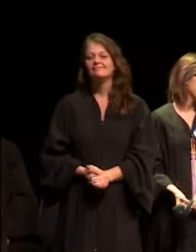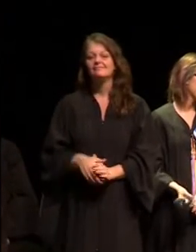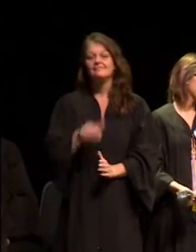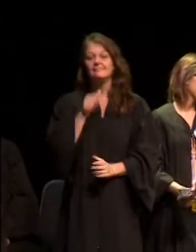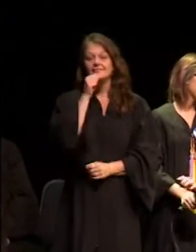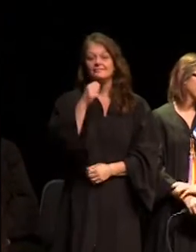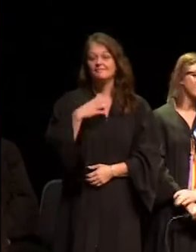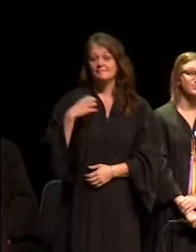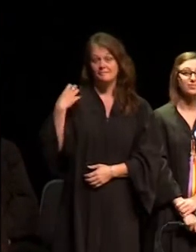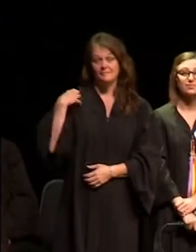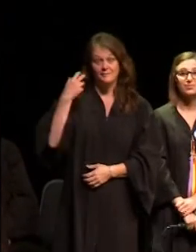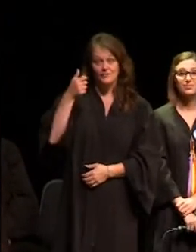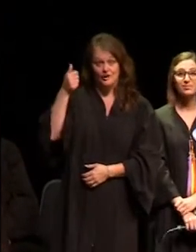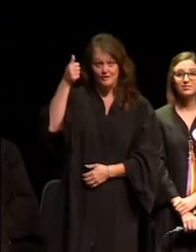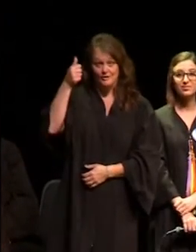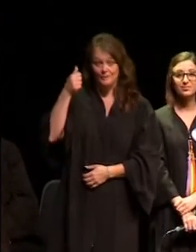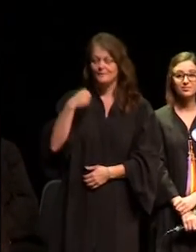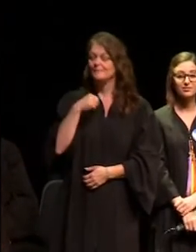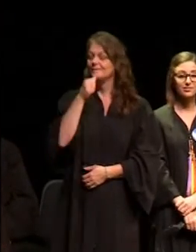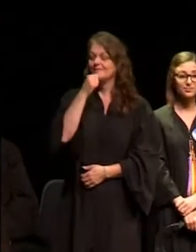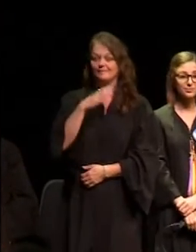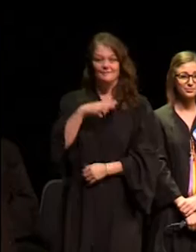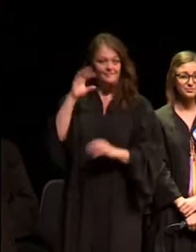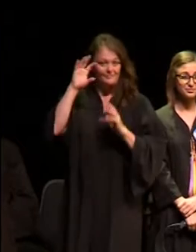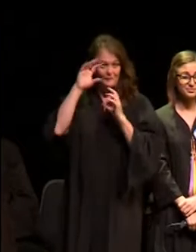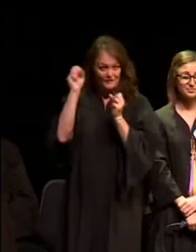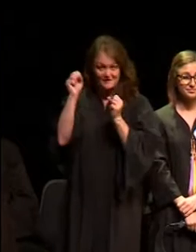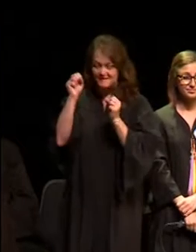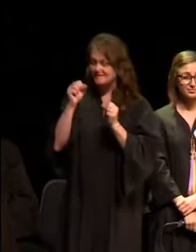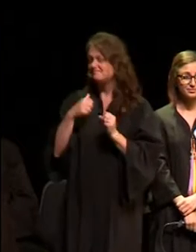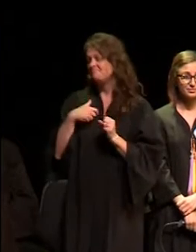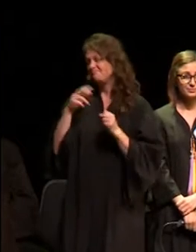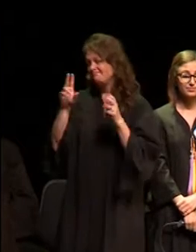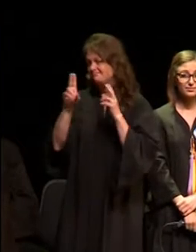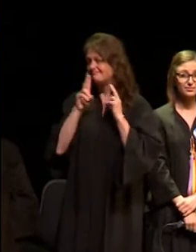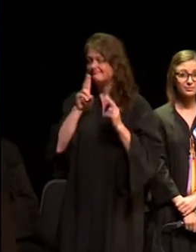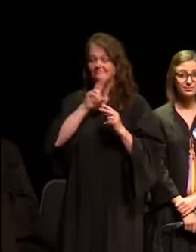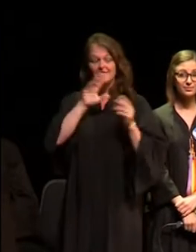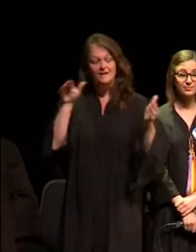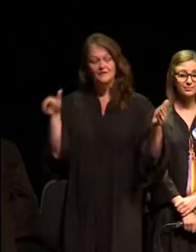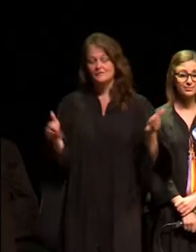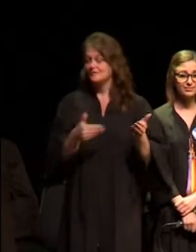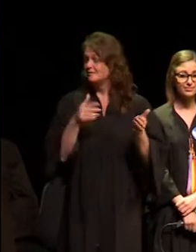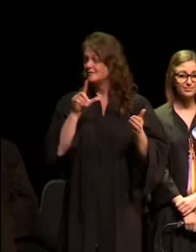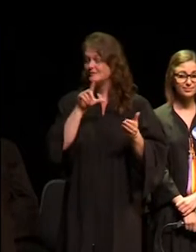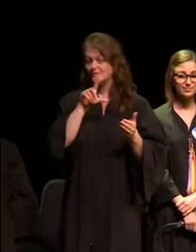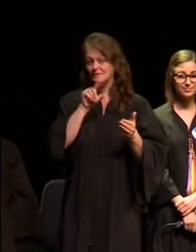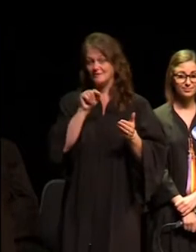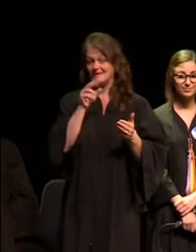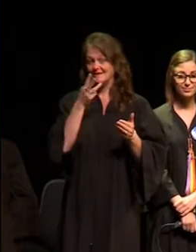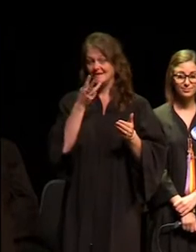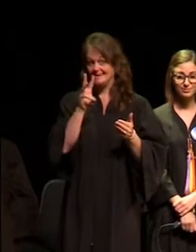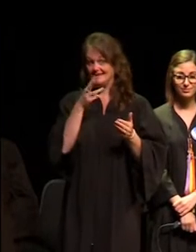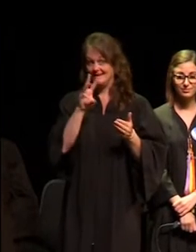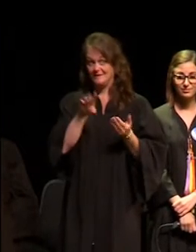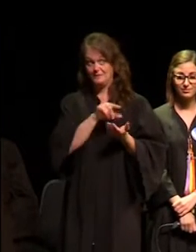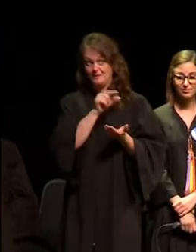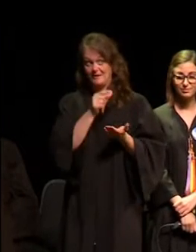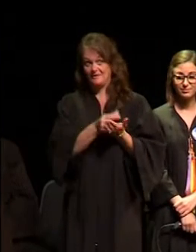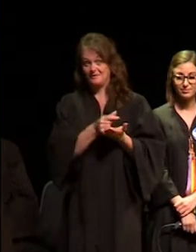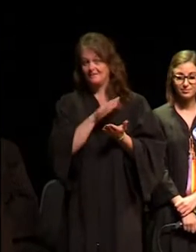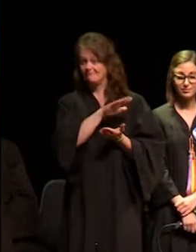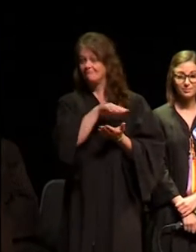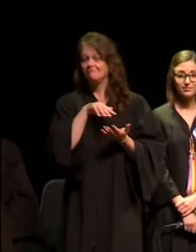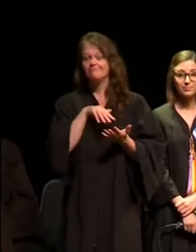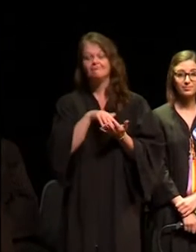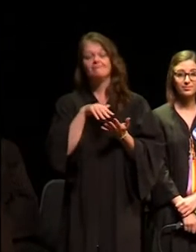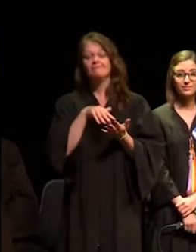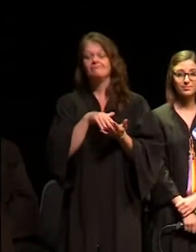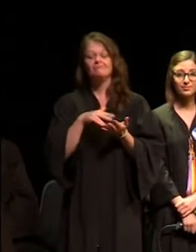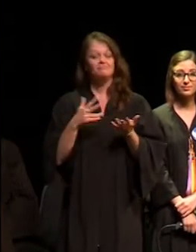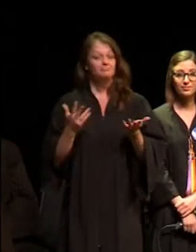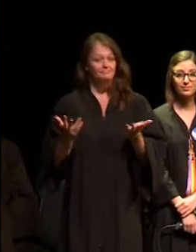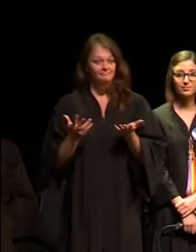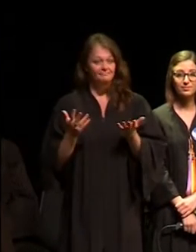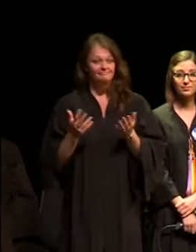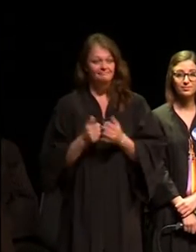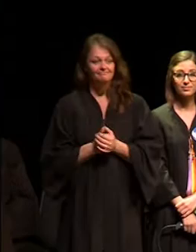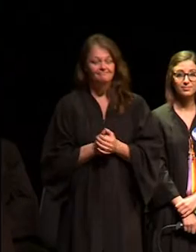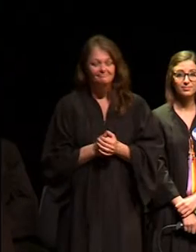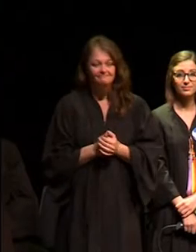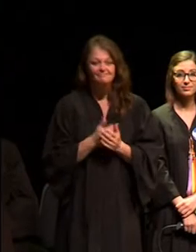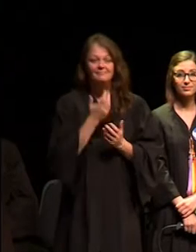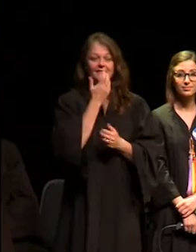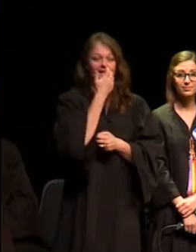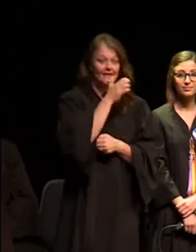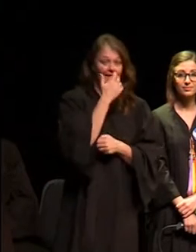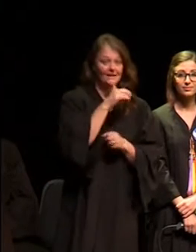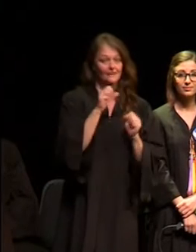Madam Chancellor, Madam President, I have the honor of presenting to you the graduates of 2016 for their credentials from the